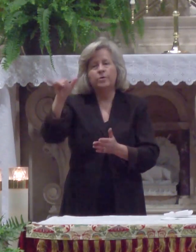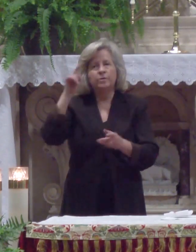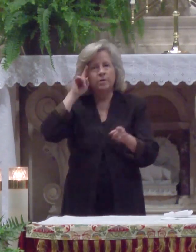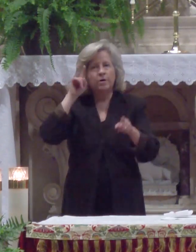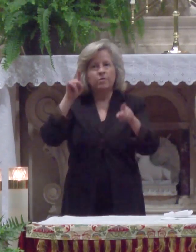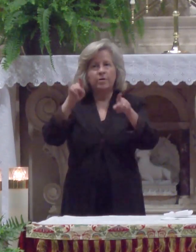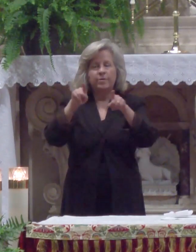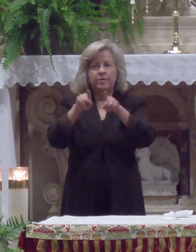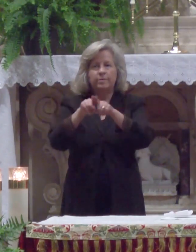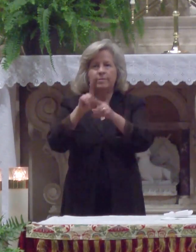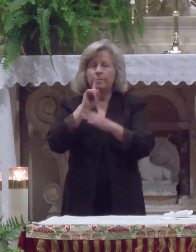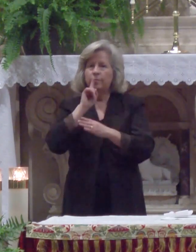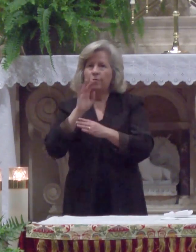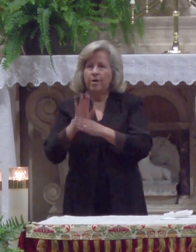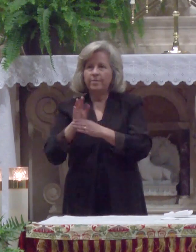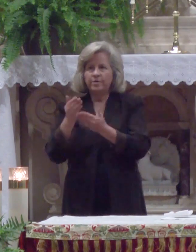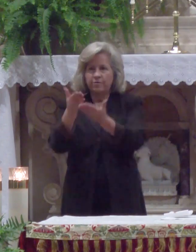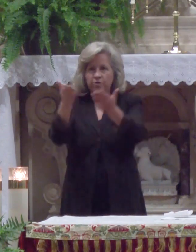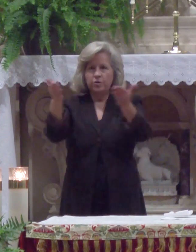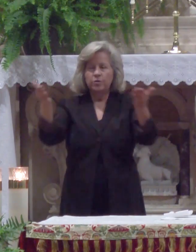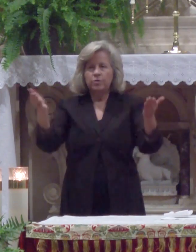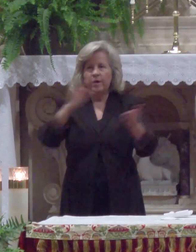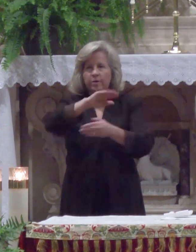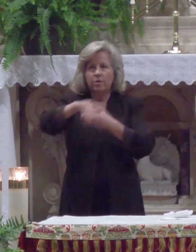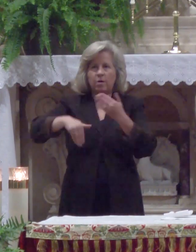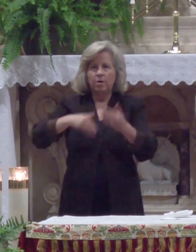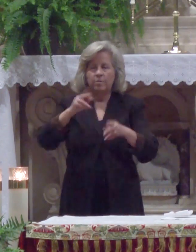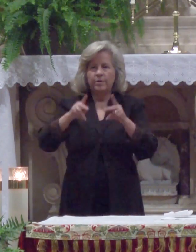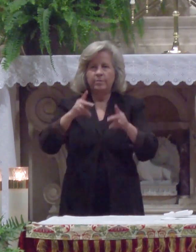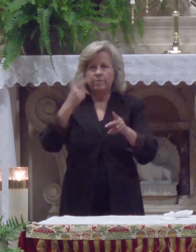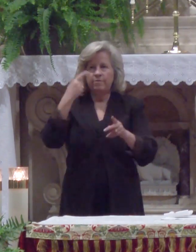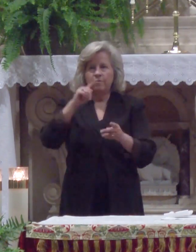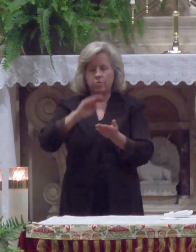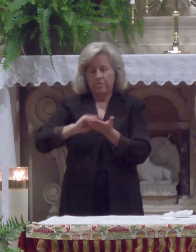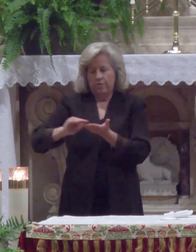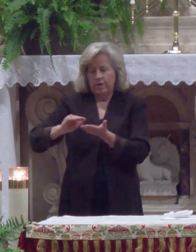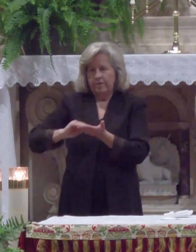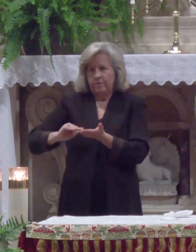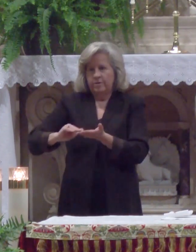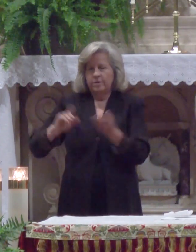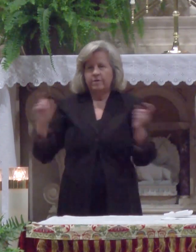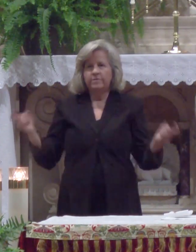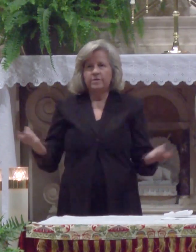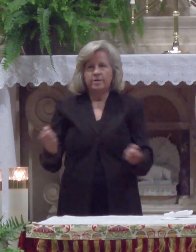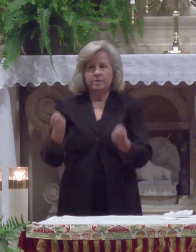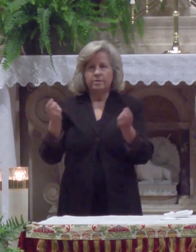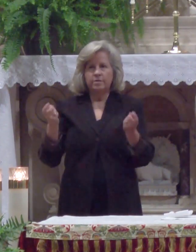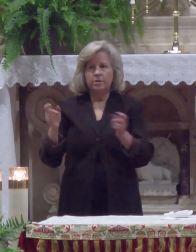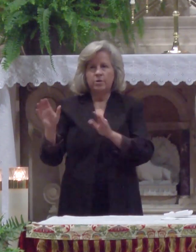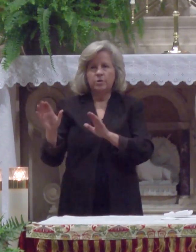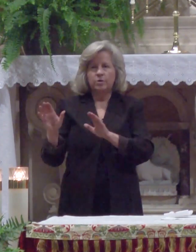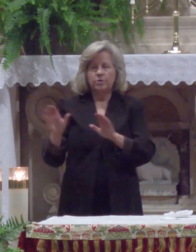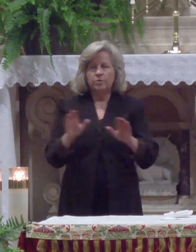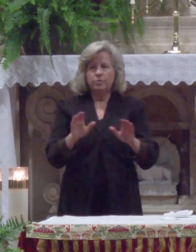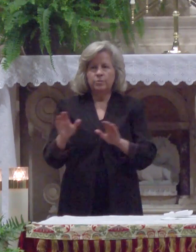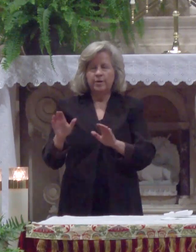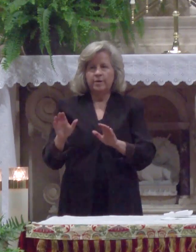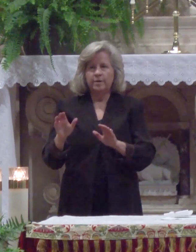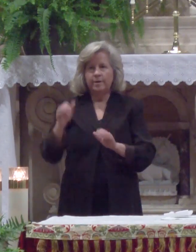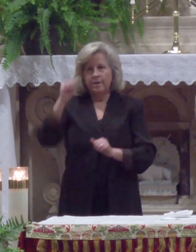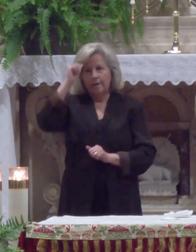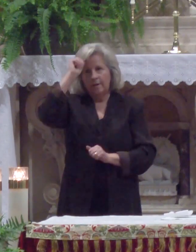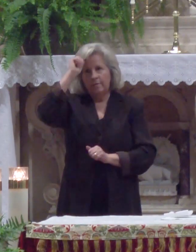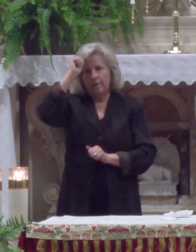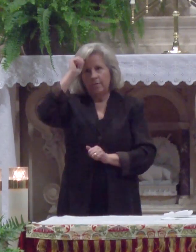will be poured out for you and for many for the forgiveness of sins. Do this in memory of